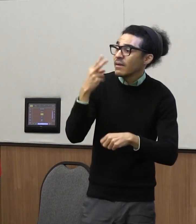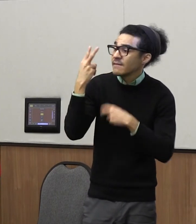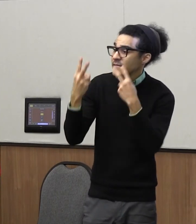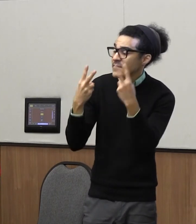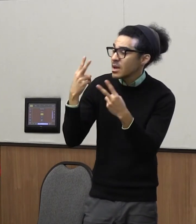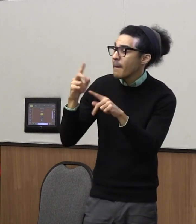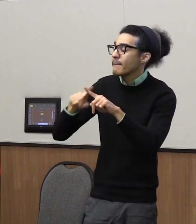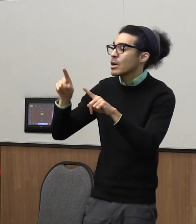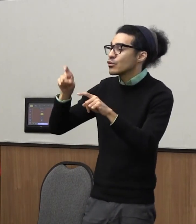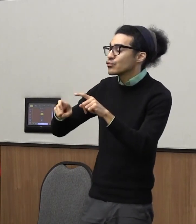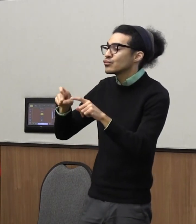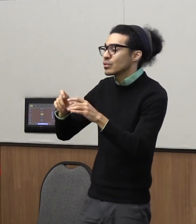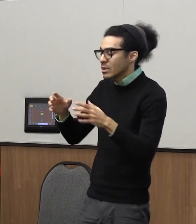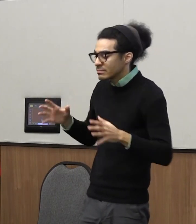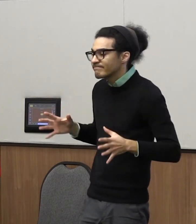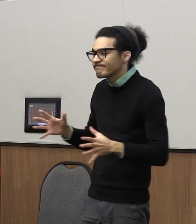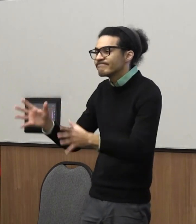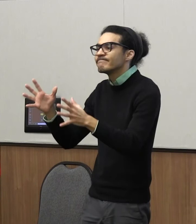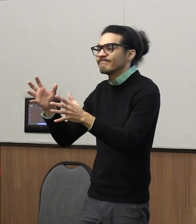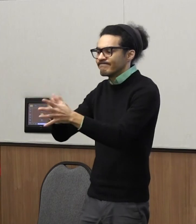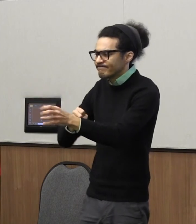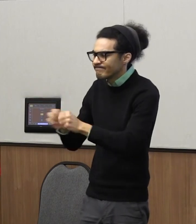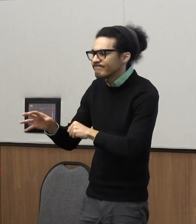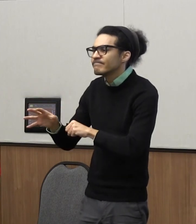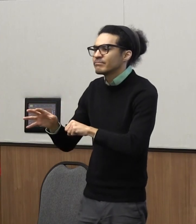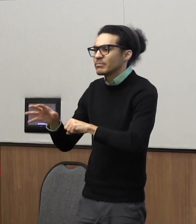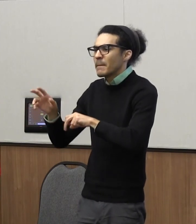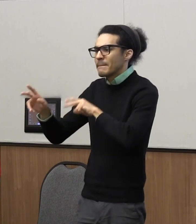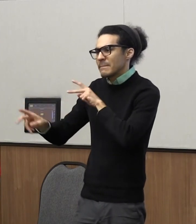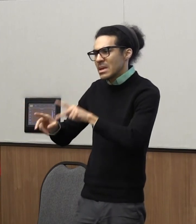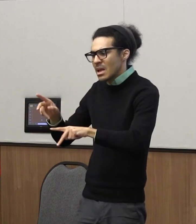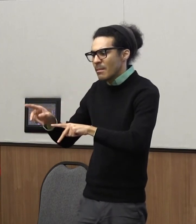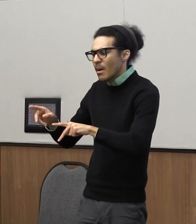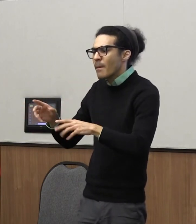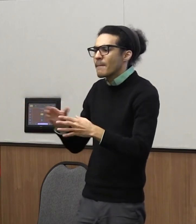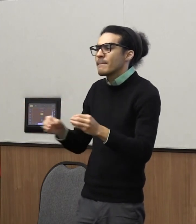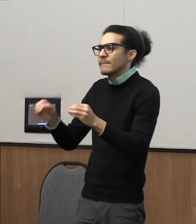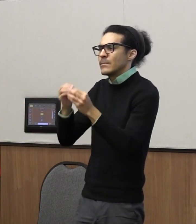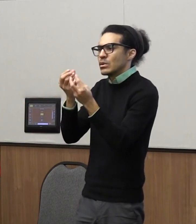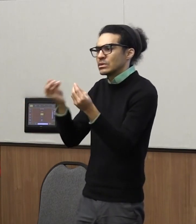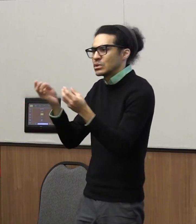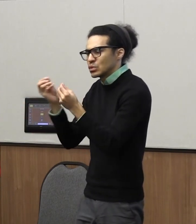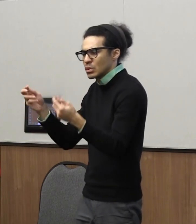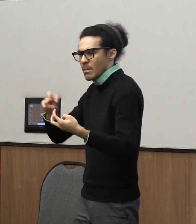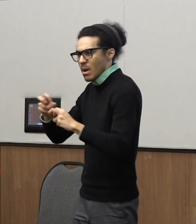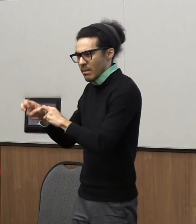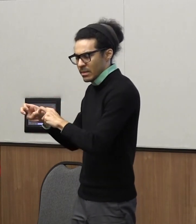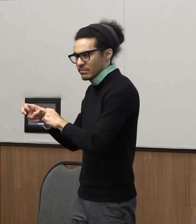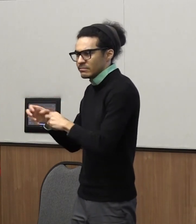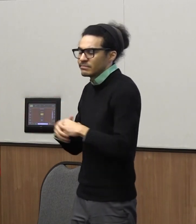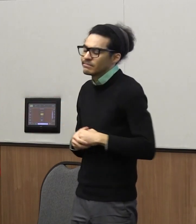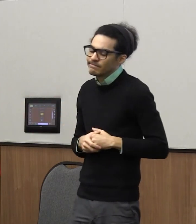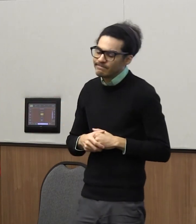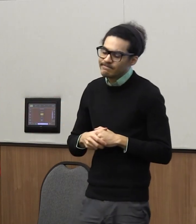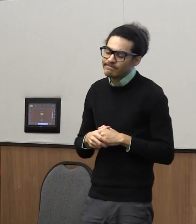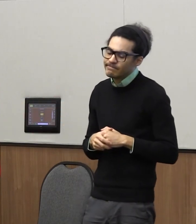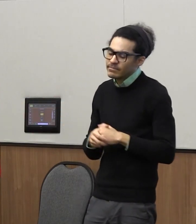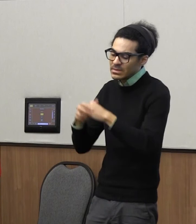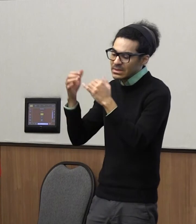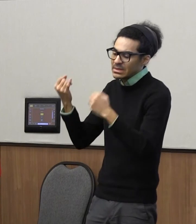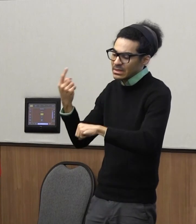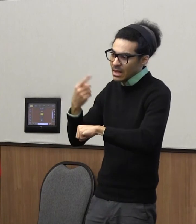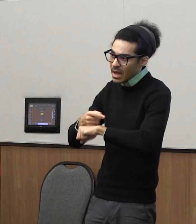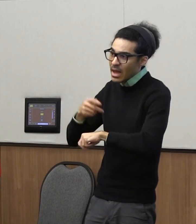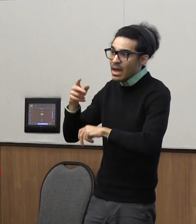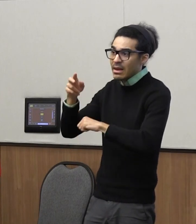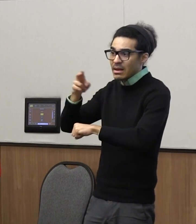rather should spur the nation to quicker solutions of the problems that he so long attacked. Today, the nation mourns